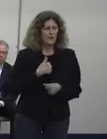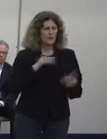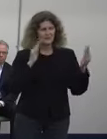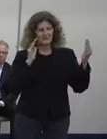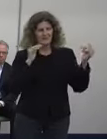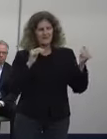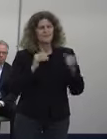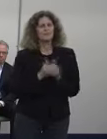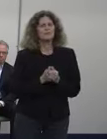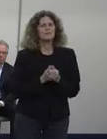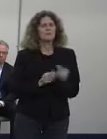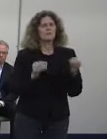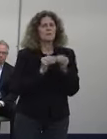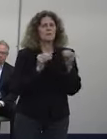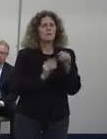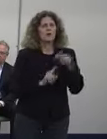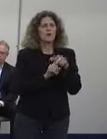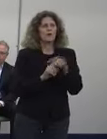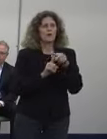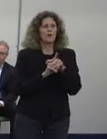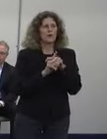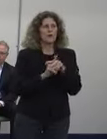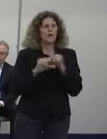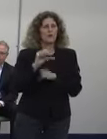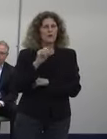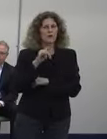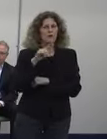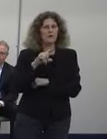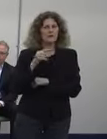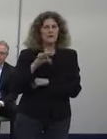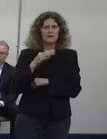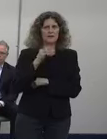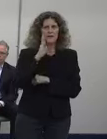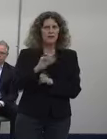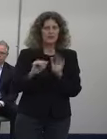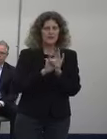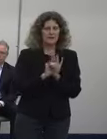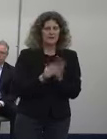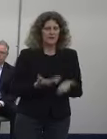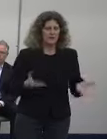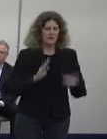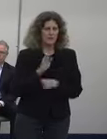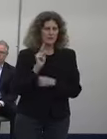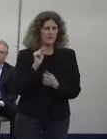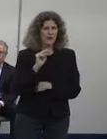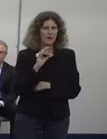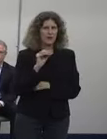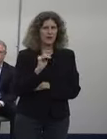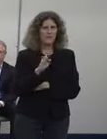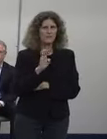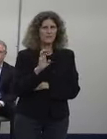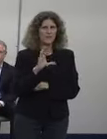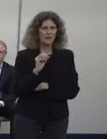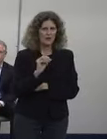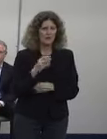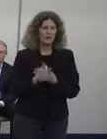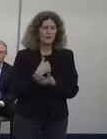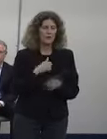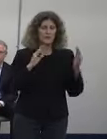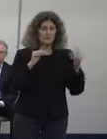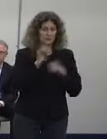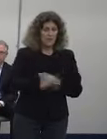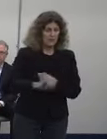identified in our county. We expect that some of those cases will be identified in individuals who